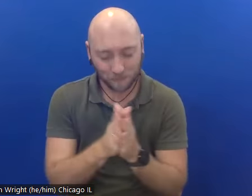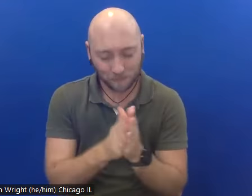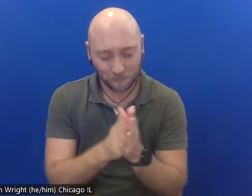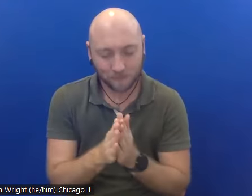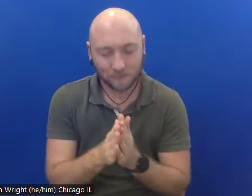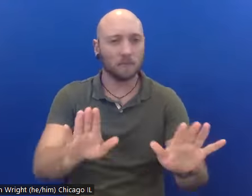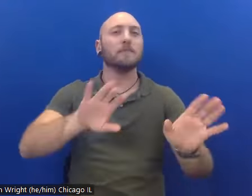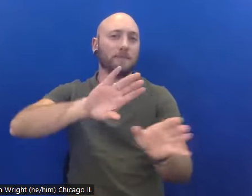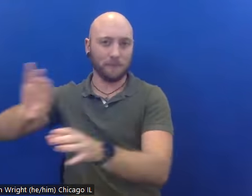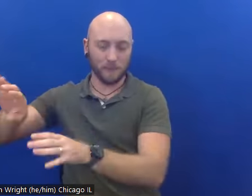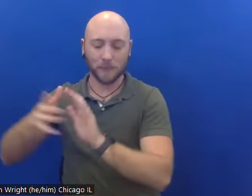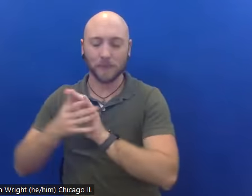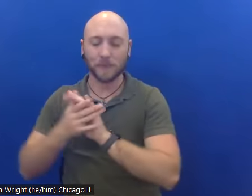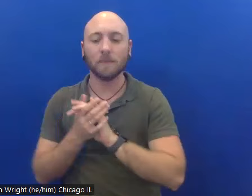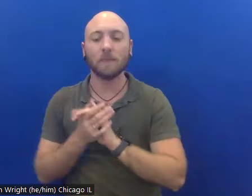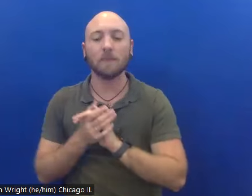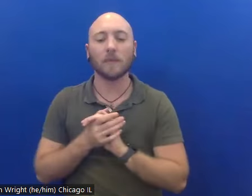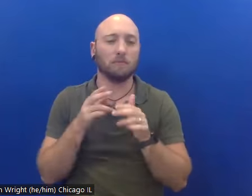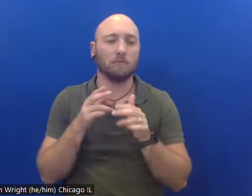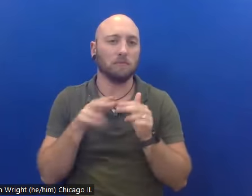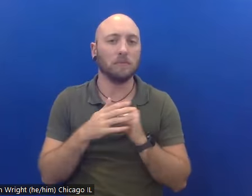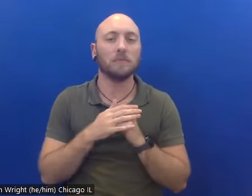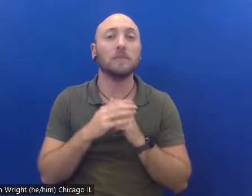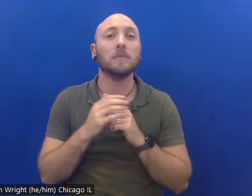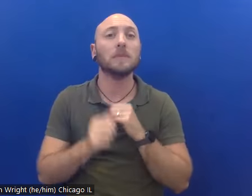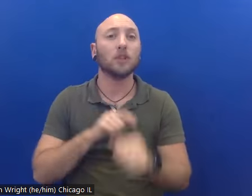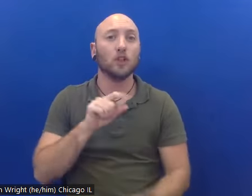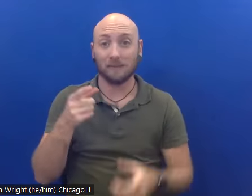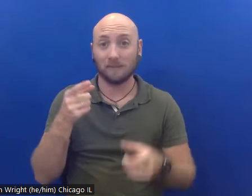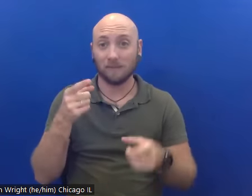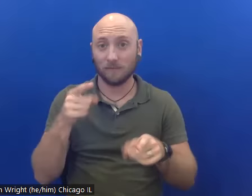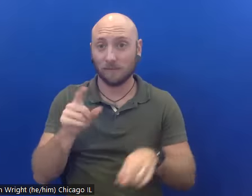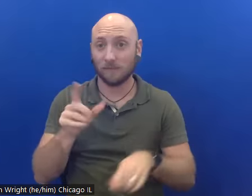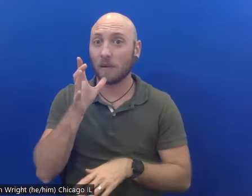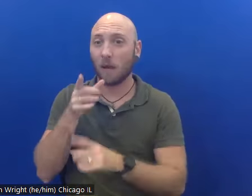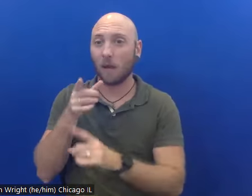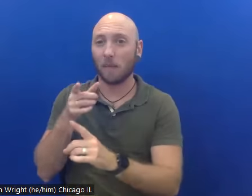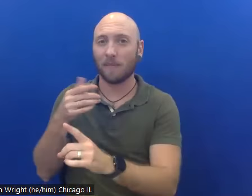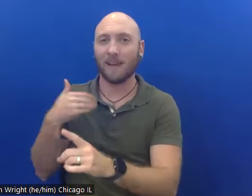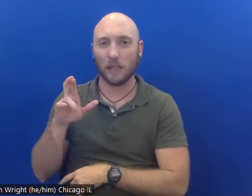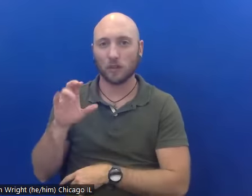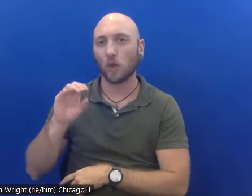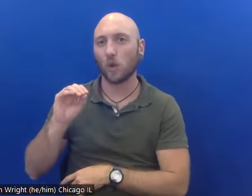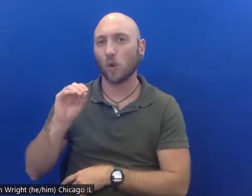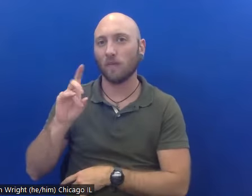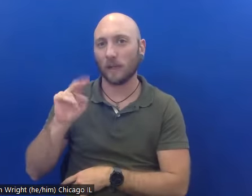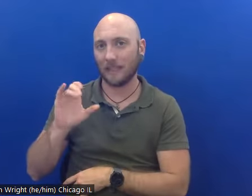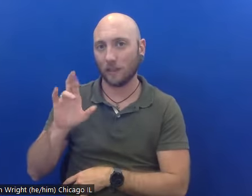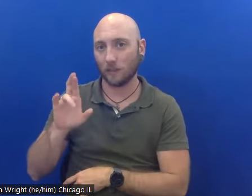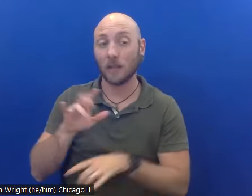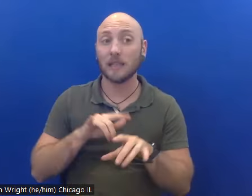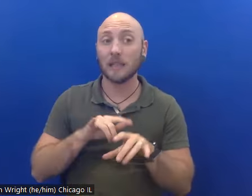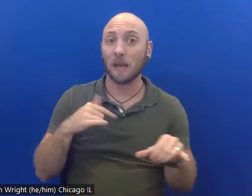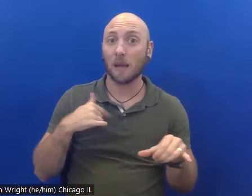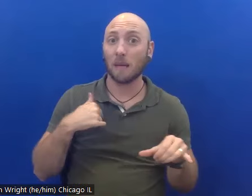in 2017, right, my mom was diagnosed with ovarian cancer. That was the same time that we were bidding to host ECPOD, the Eastern